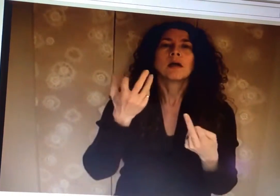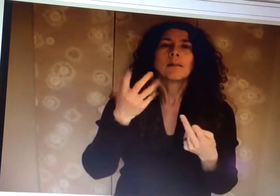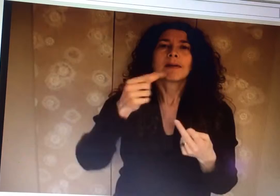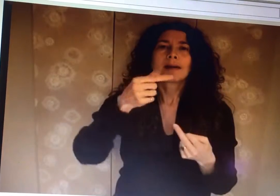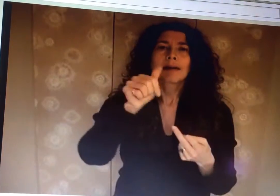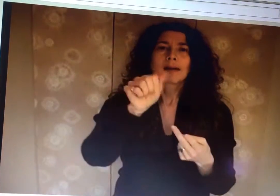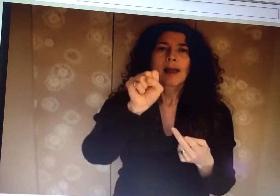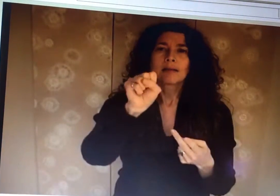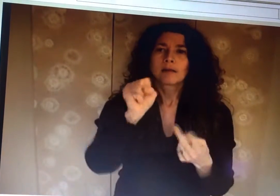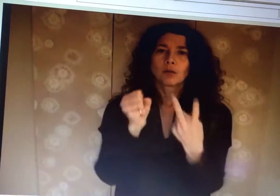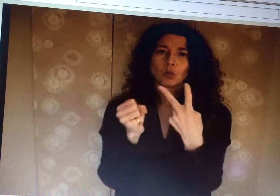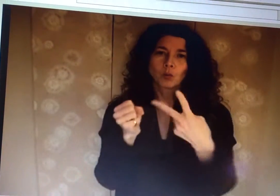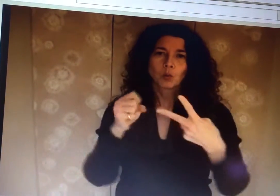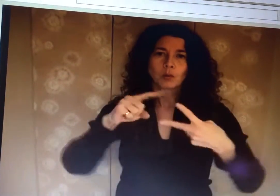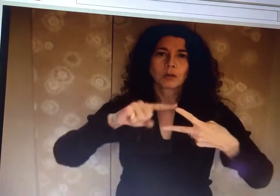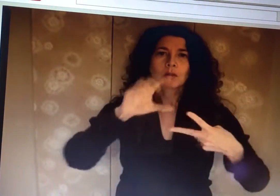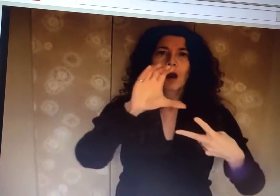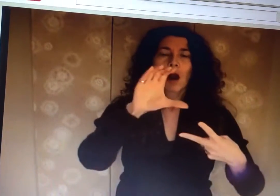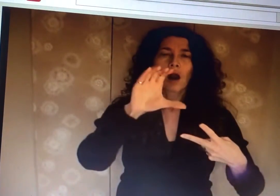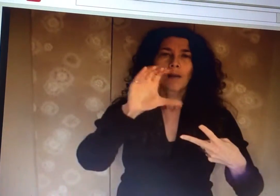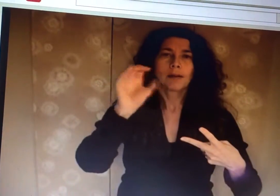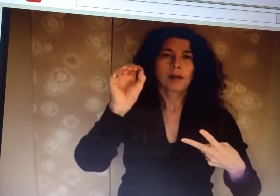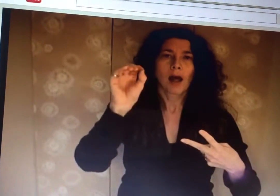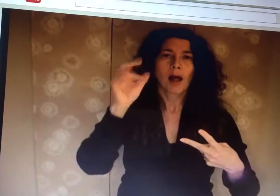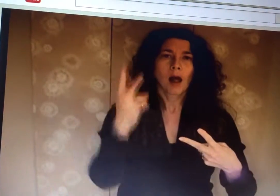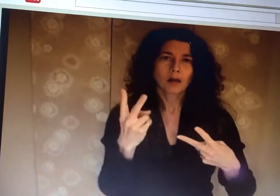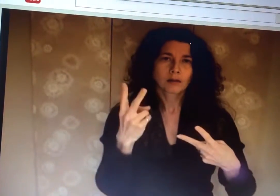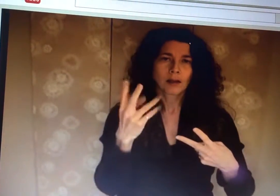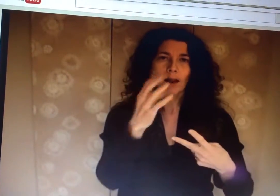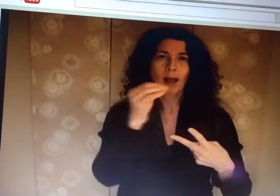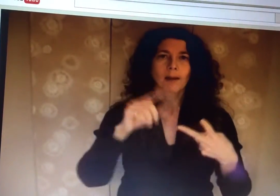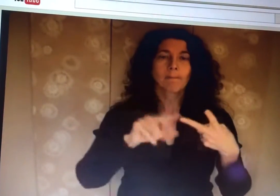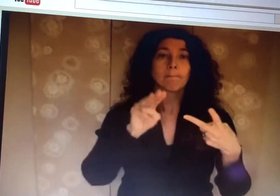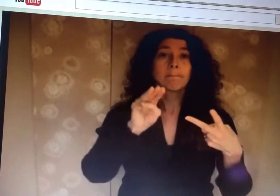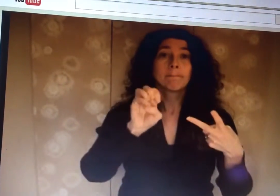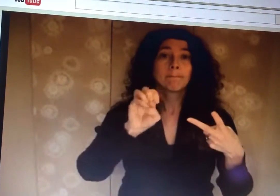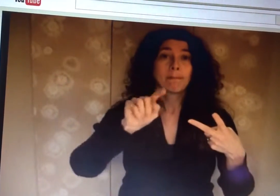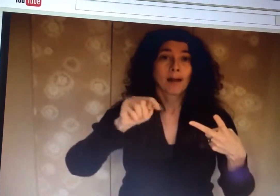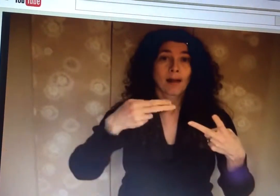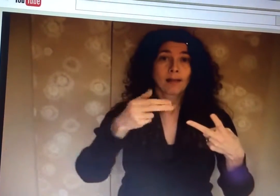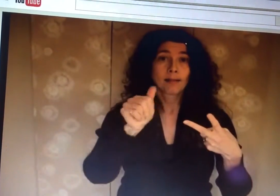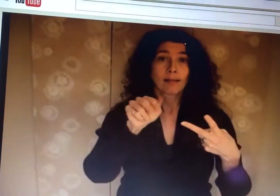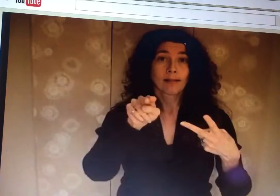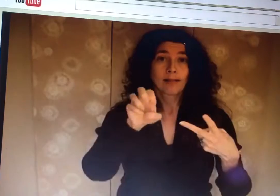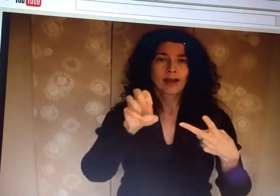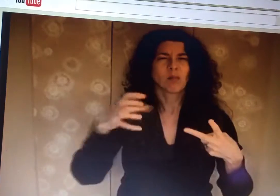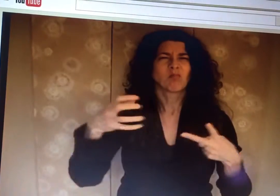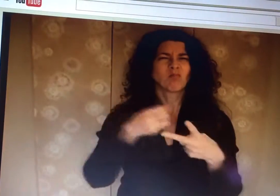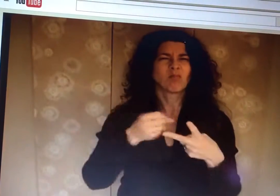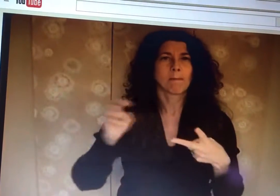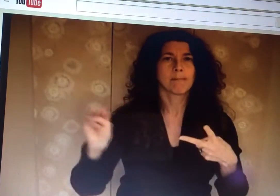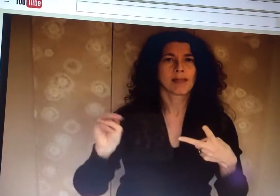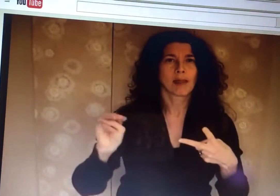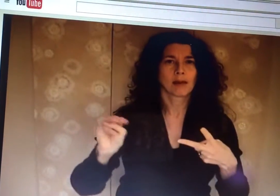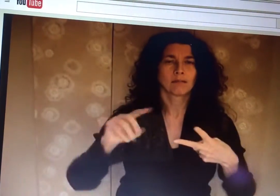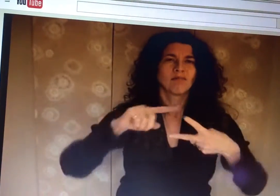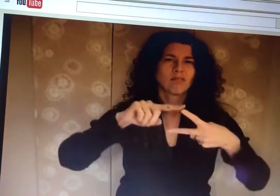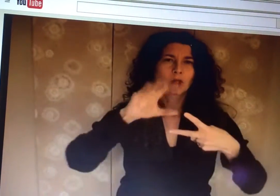The second thing is the level of carbon dioxide gas in the atmosphere, and the third thing is the level of